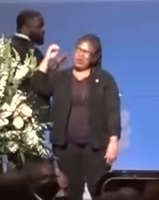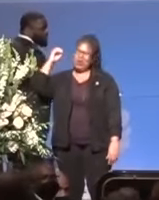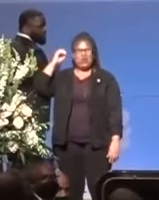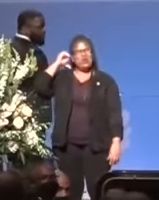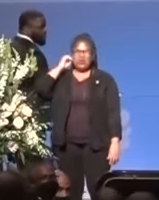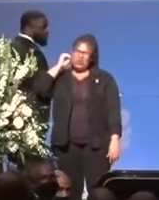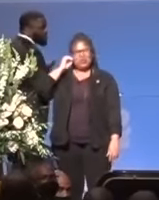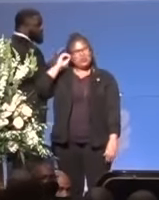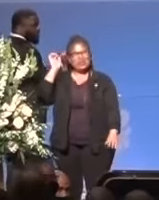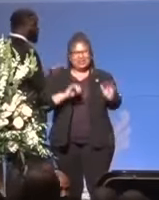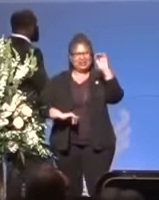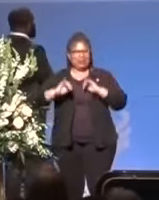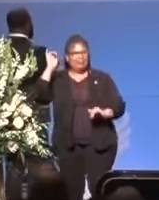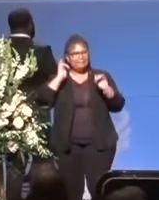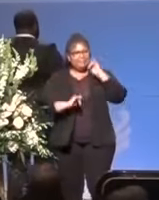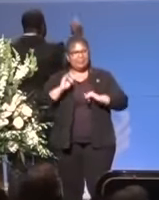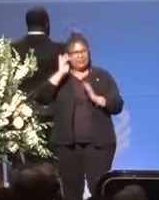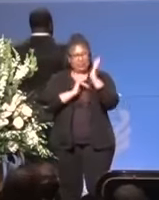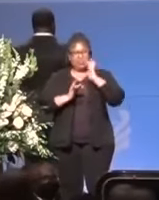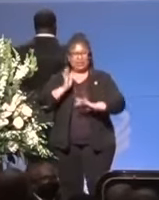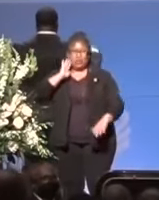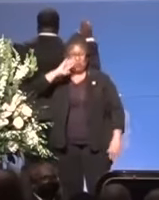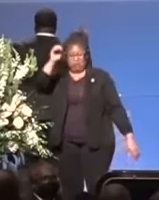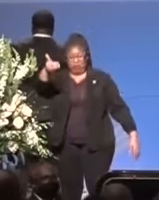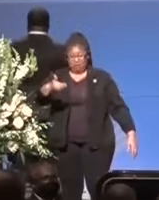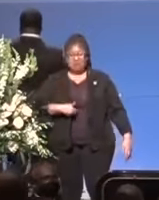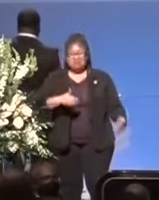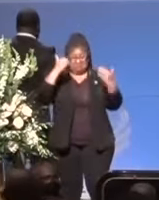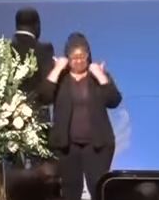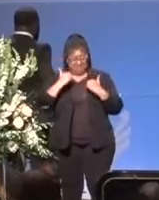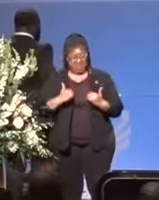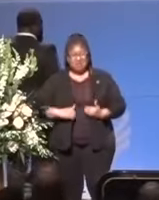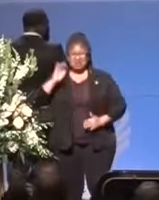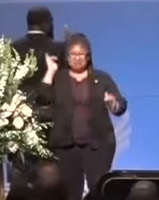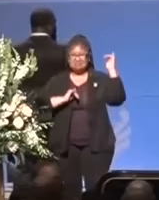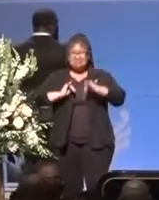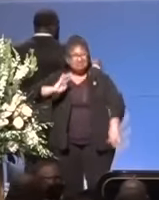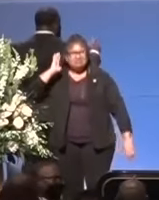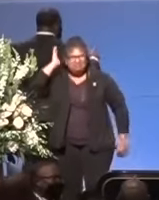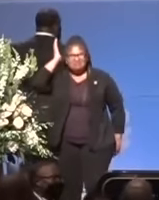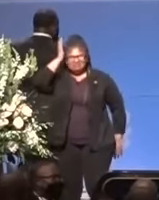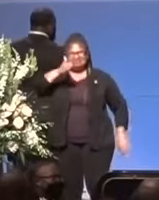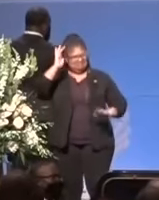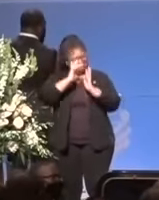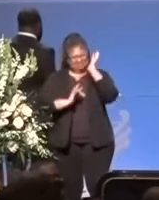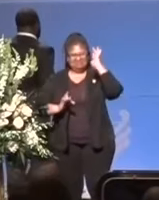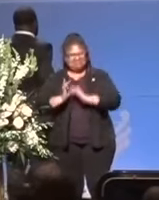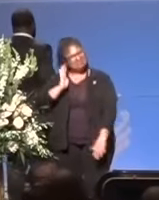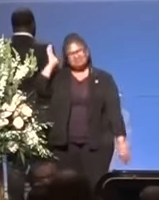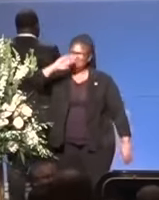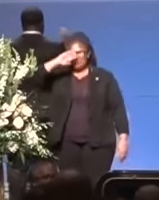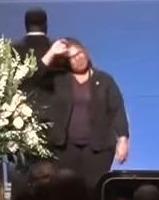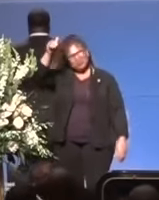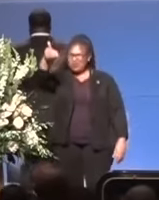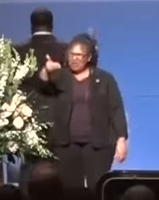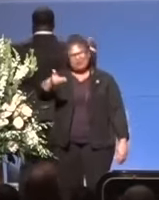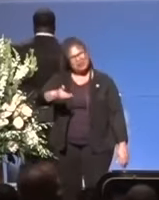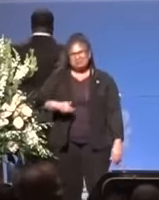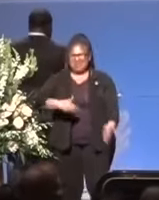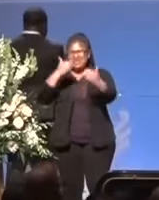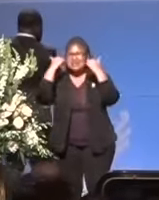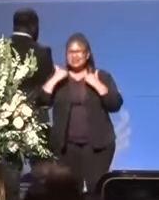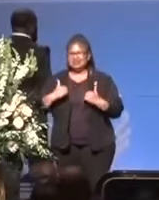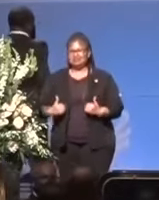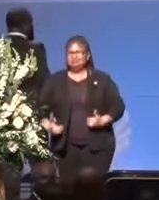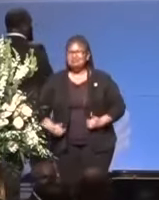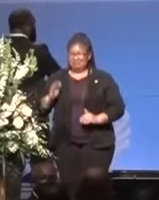everybody. You welcome me. You welcome me. Yes, you will. You welcome me. You welcome me. You welcome